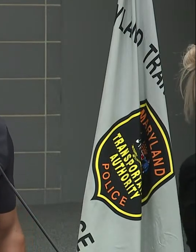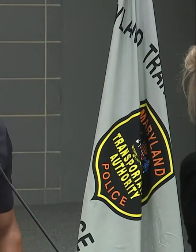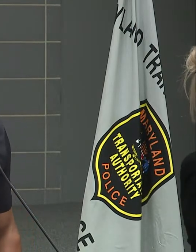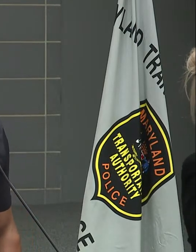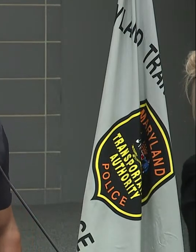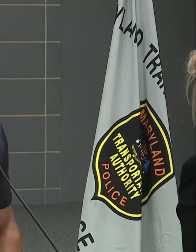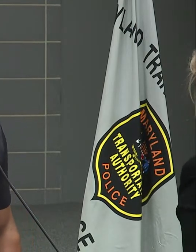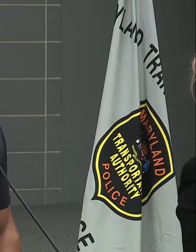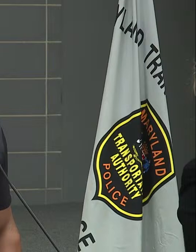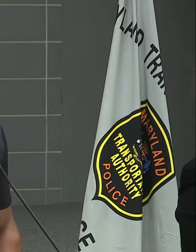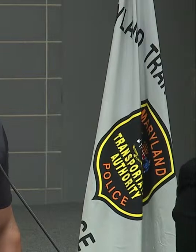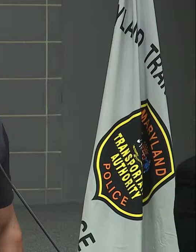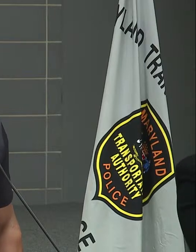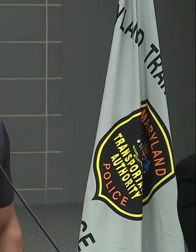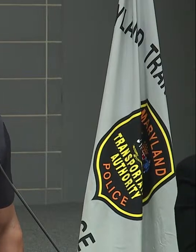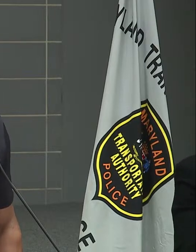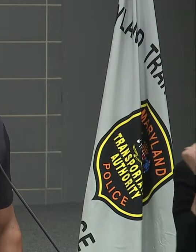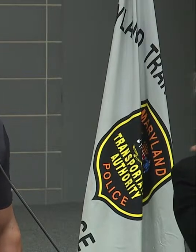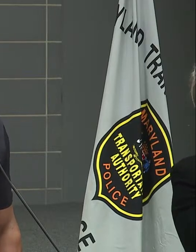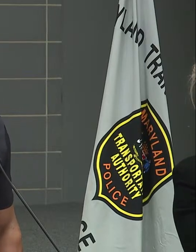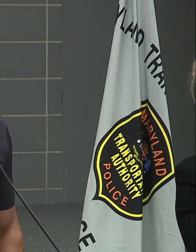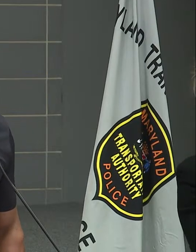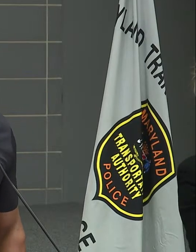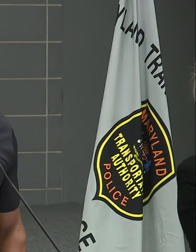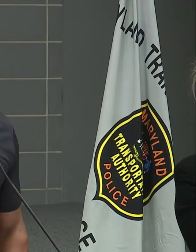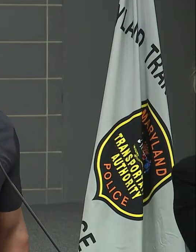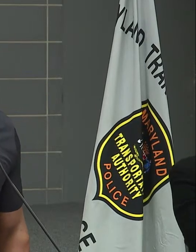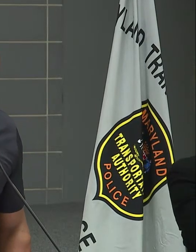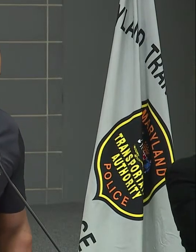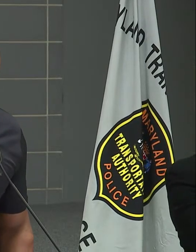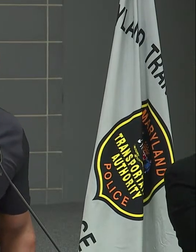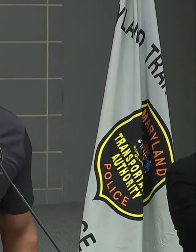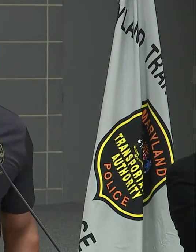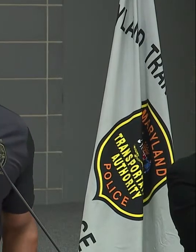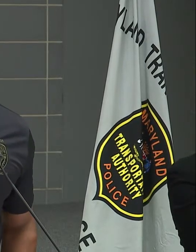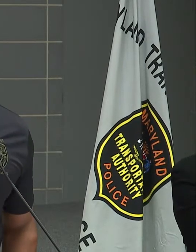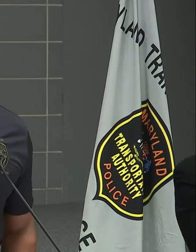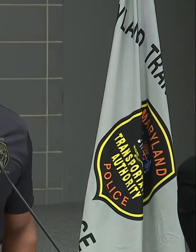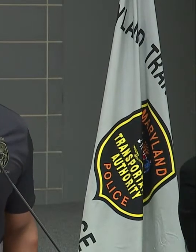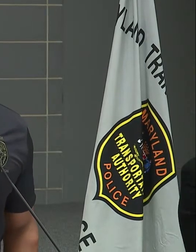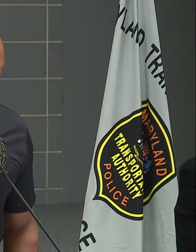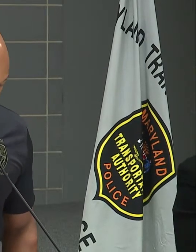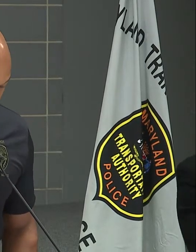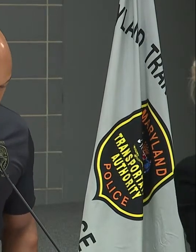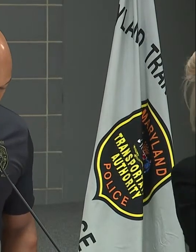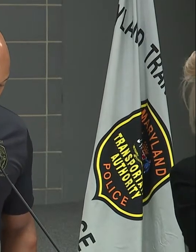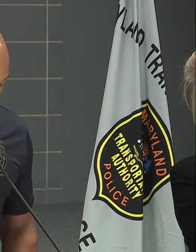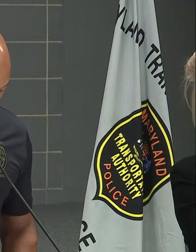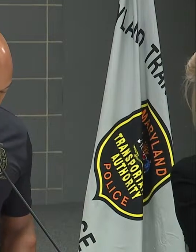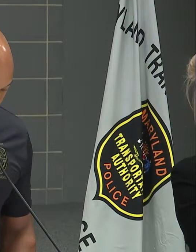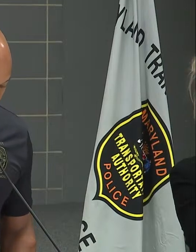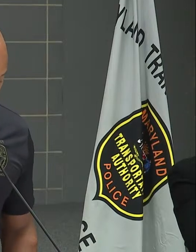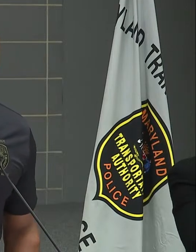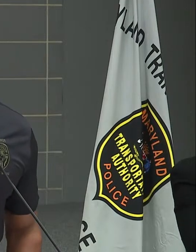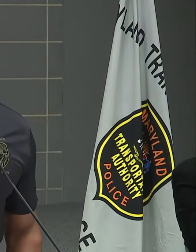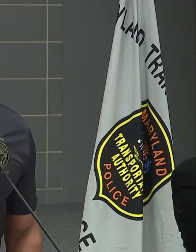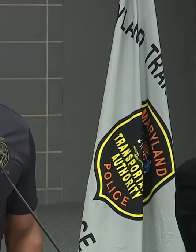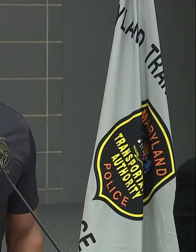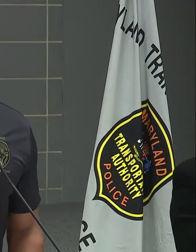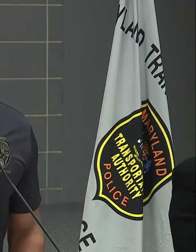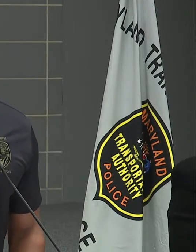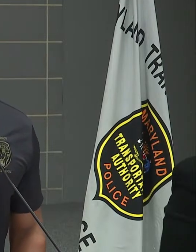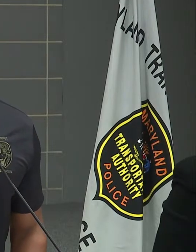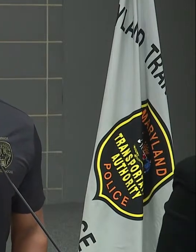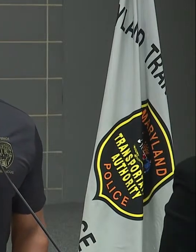And we are asking everyone to continue to respect the request of the families for privacy during this difficult time.